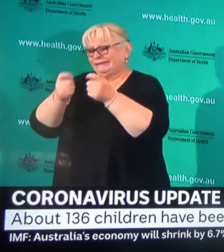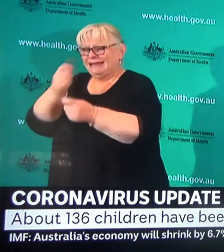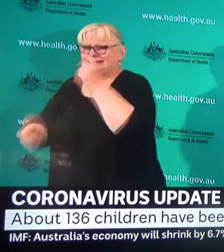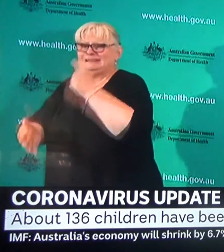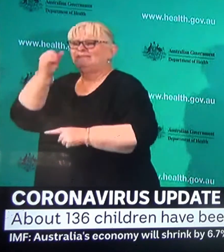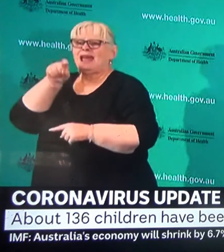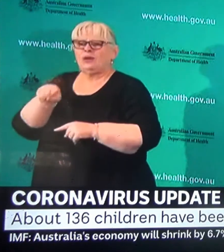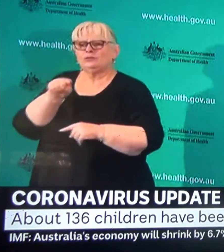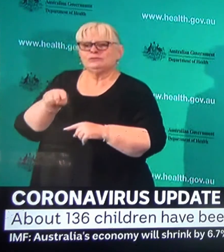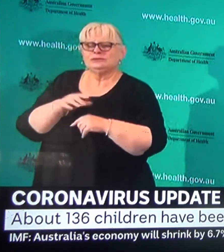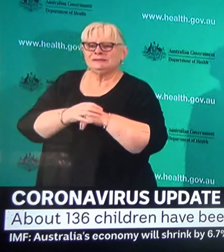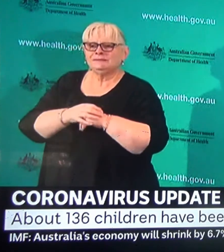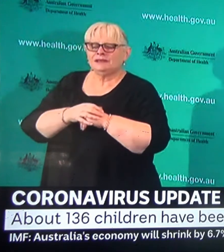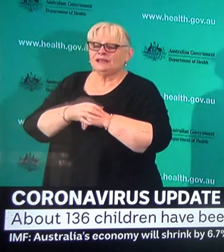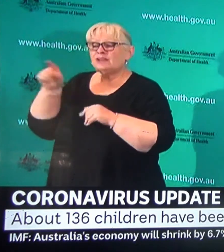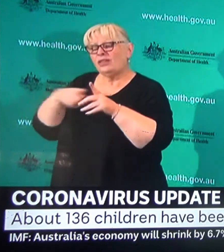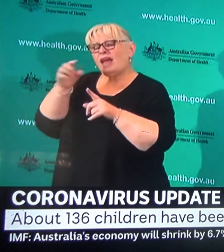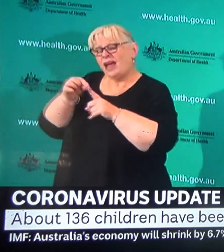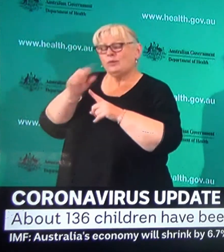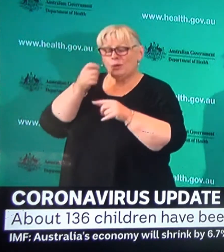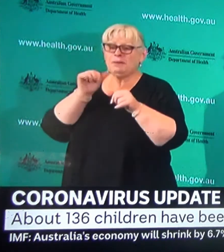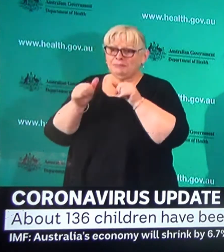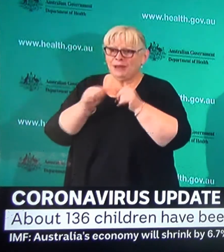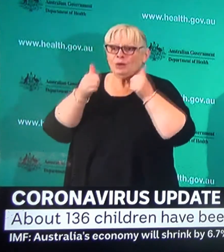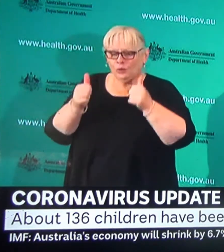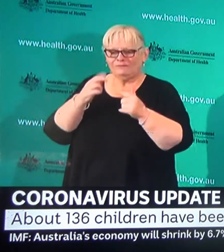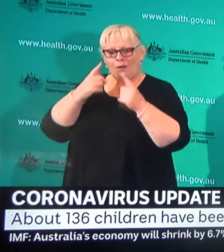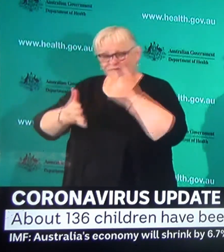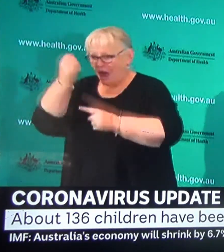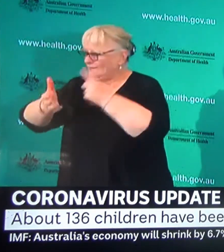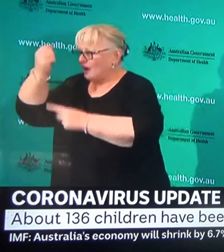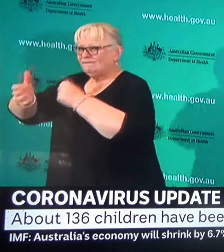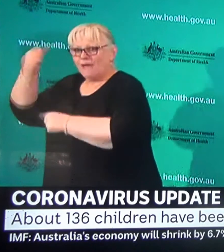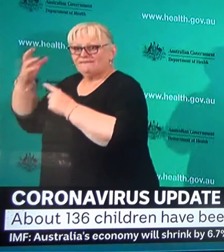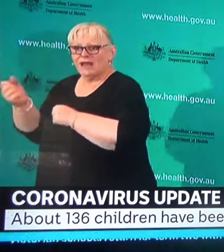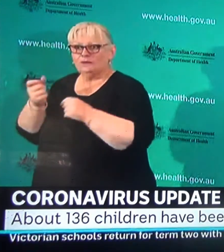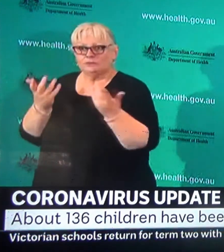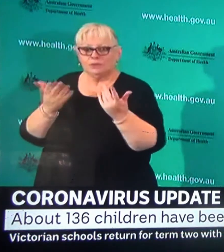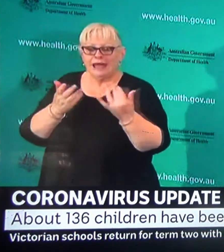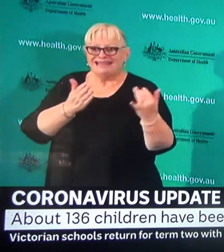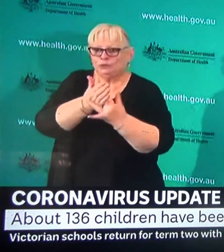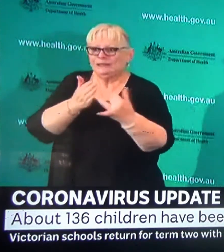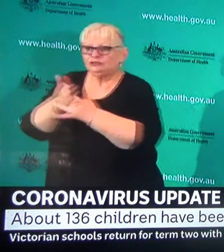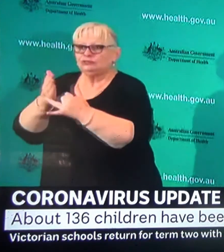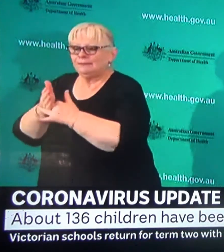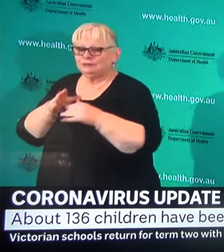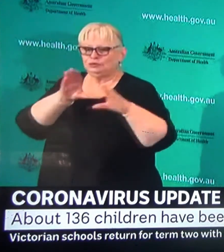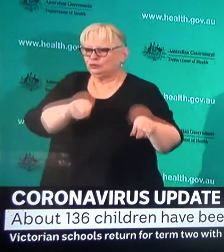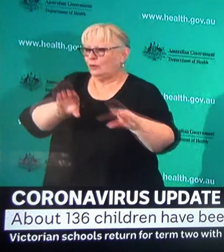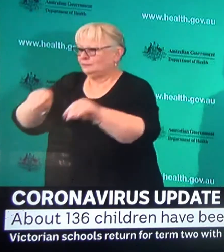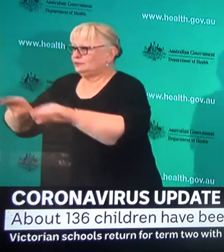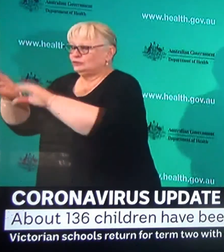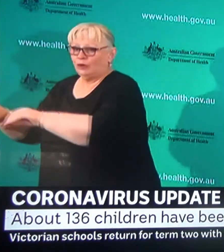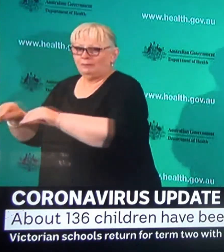the app will offer an enhanced capability for case detection and interruption of those